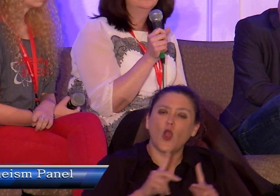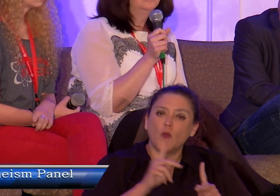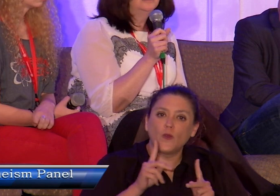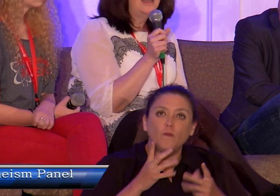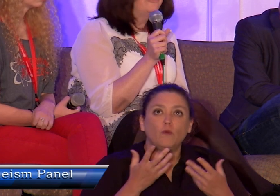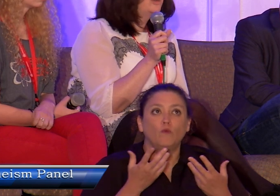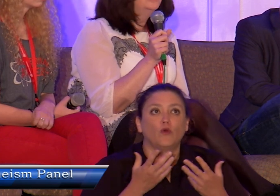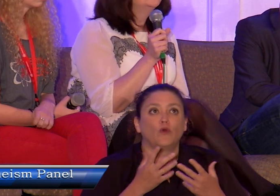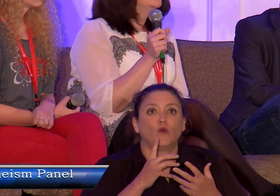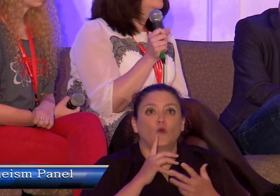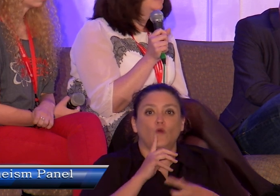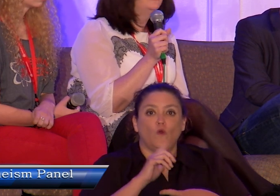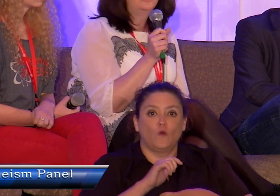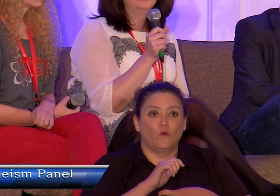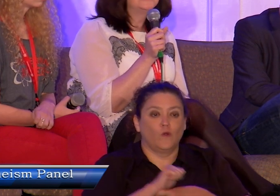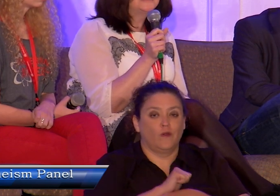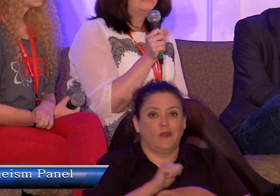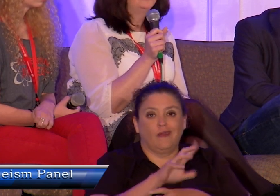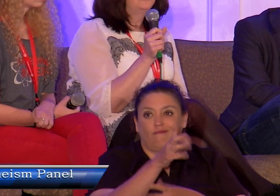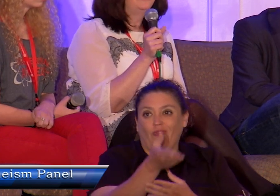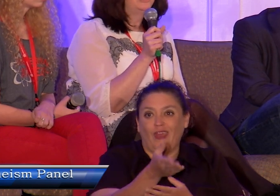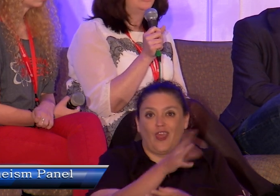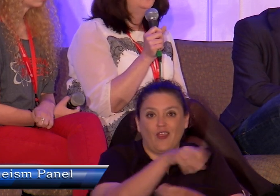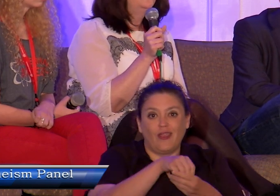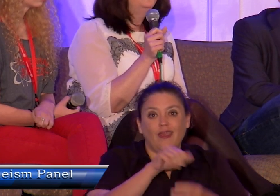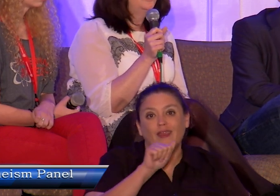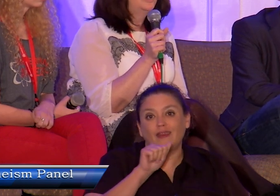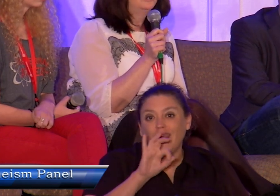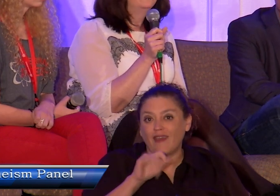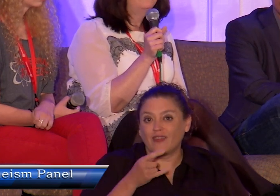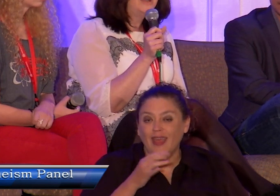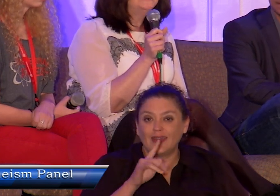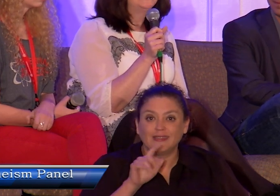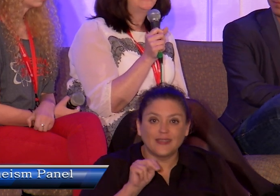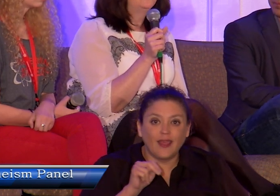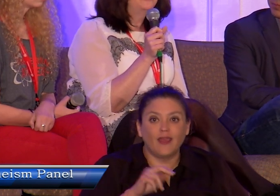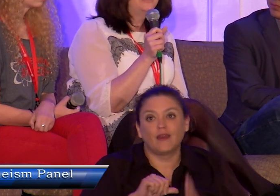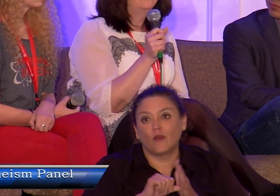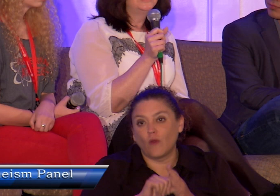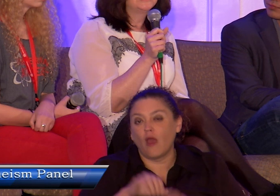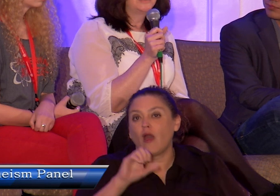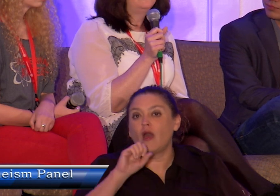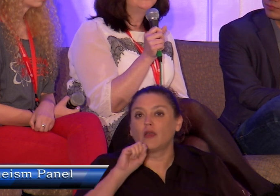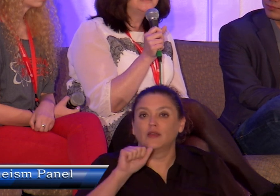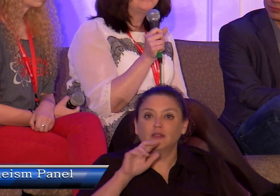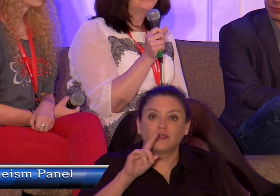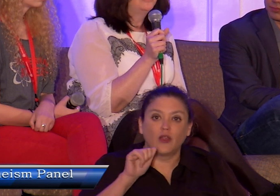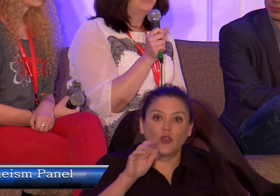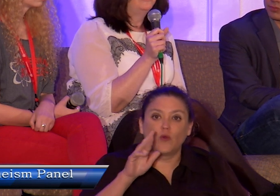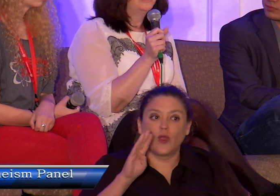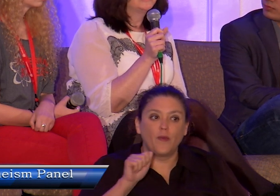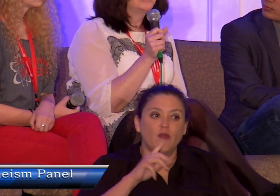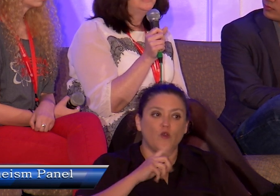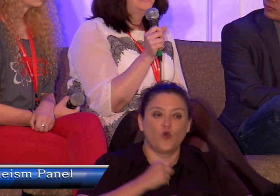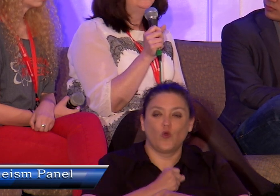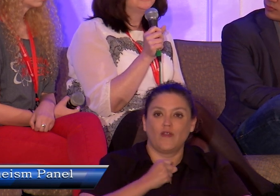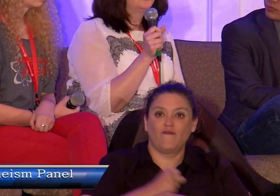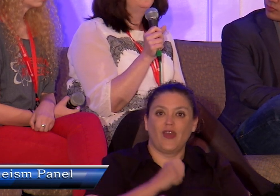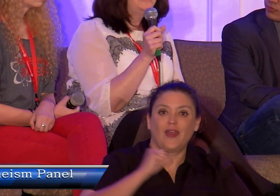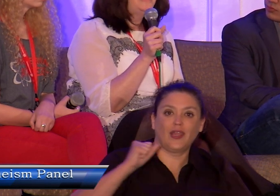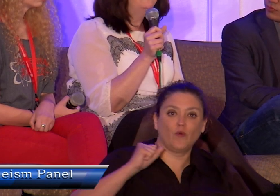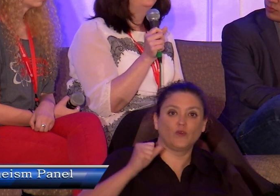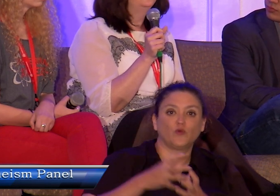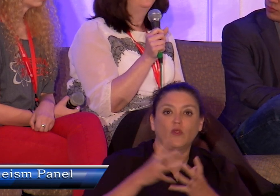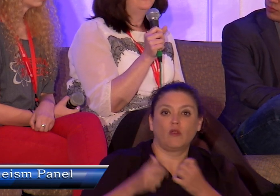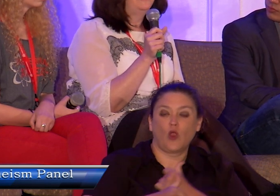in Afghanistan and Iraq and Saudi Arabia who are fighting at great risk and resisting at great risk. And so